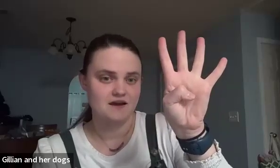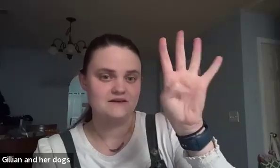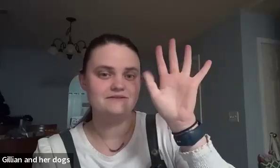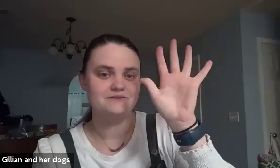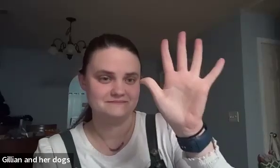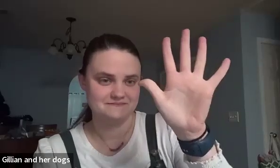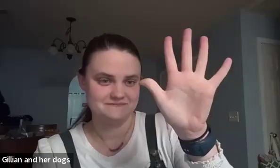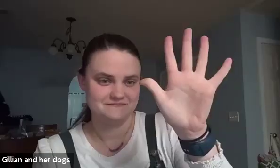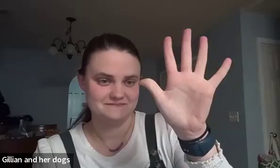5,